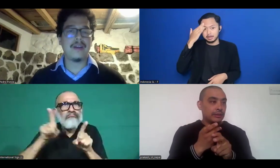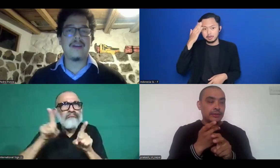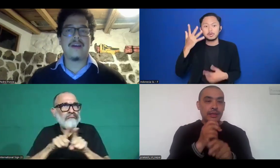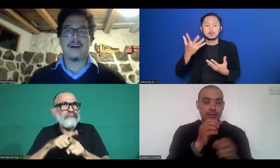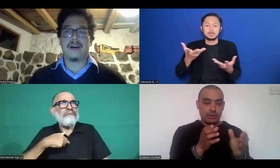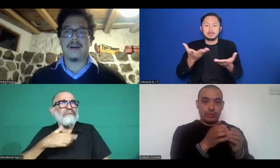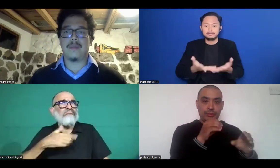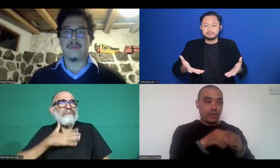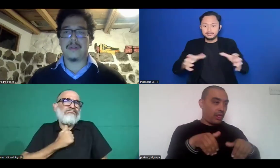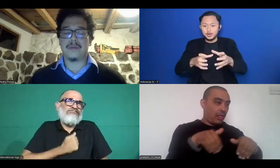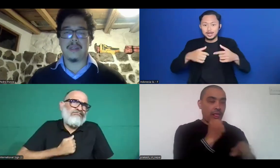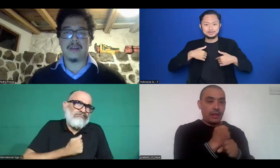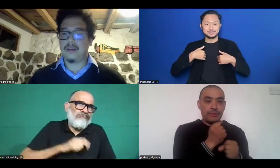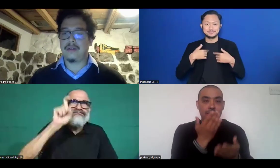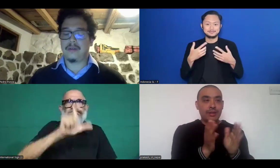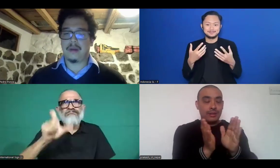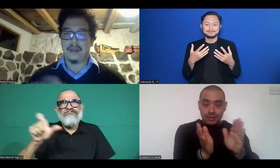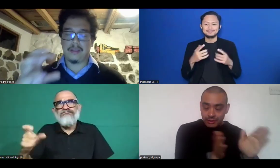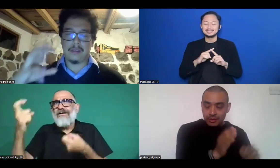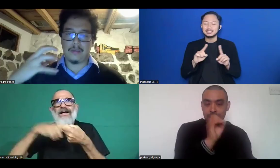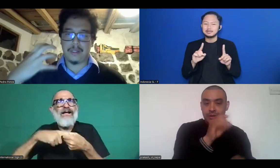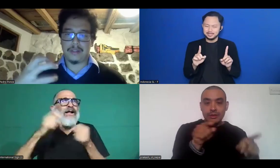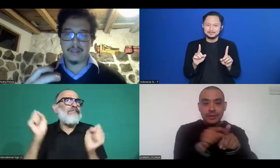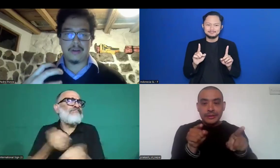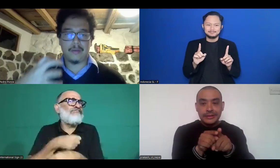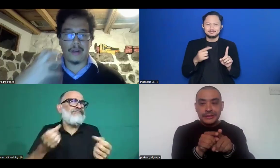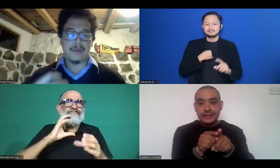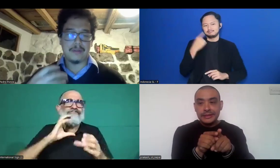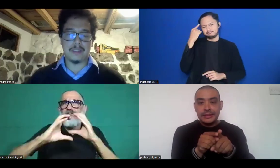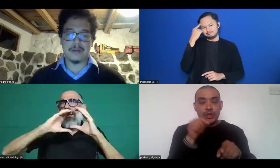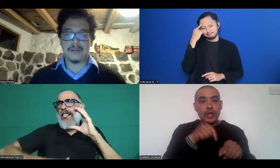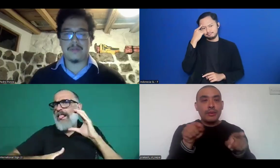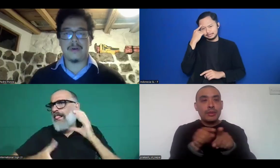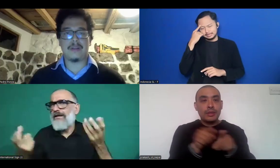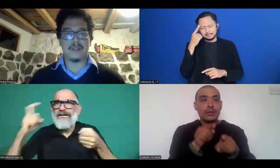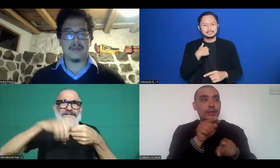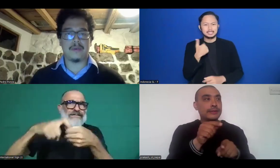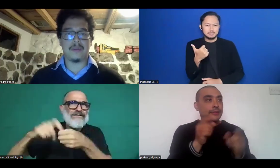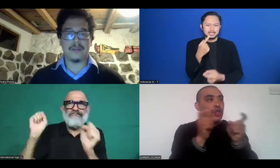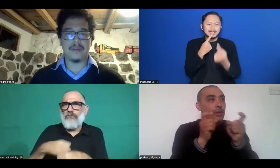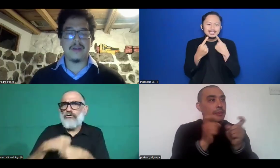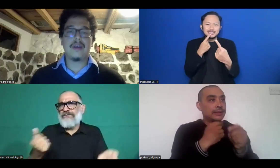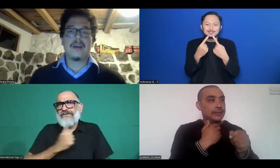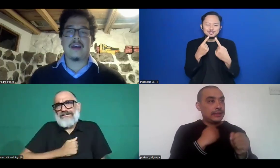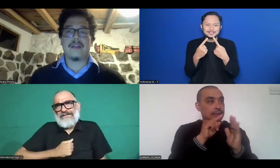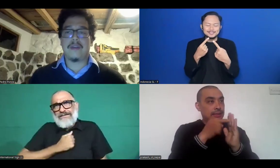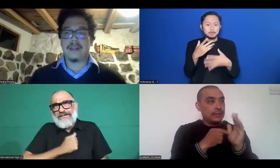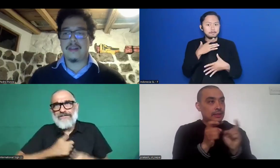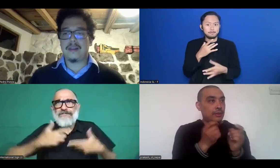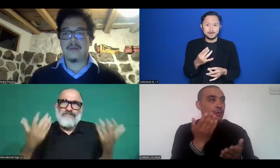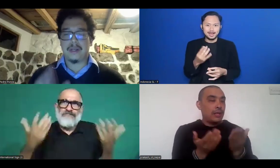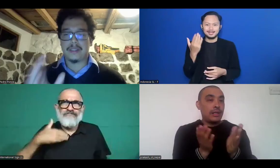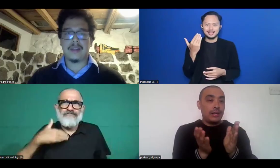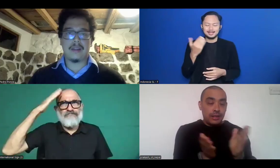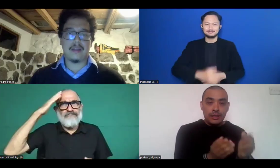room, but really, I think we still were able to discuss some very interesting points. And